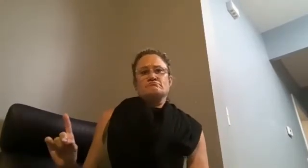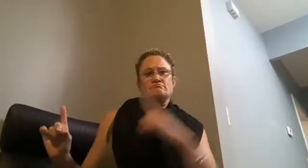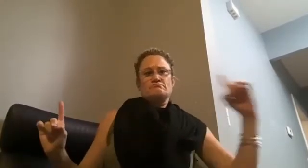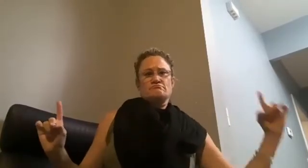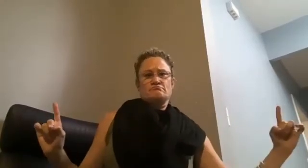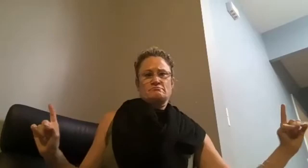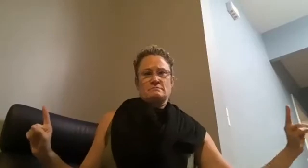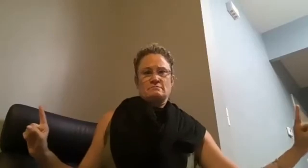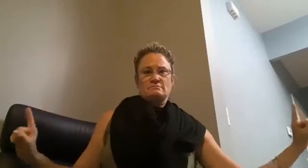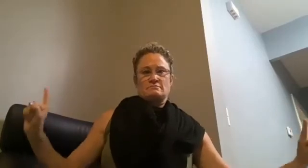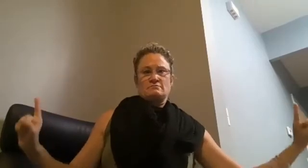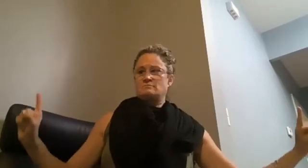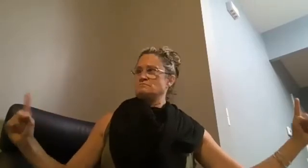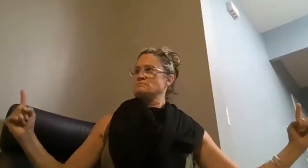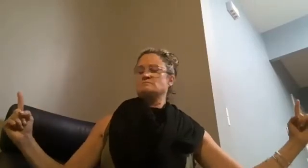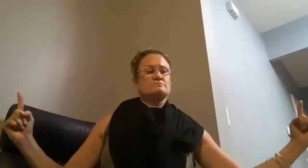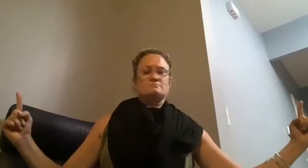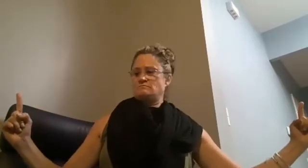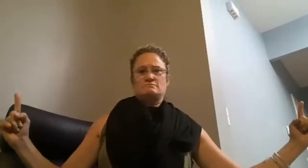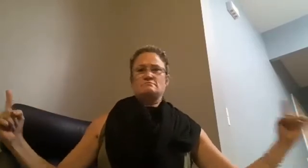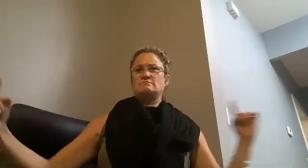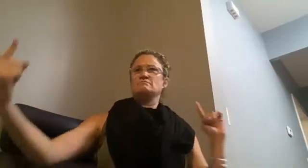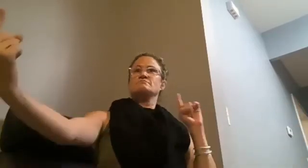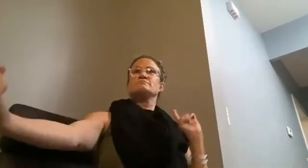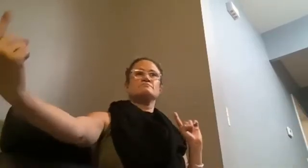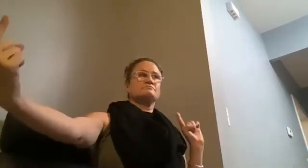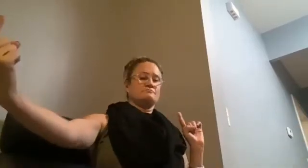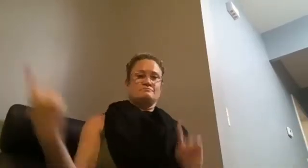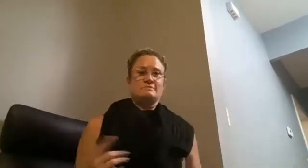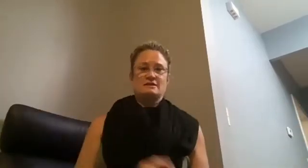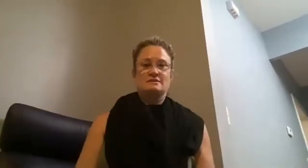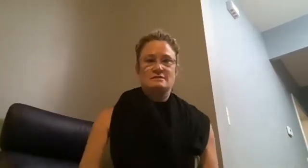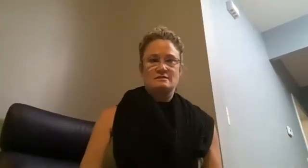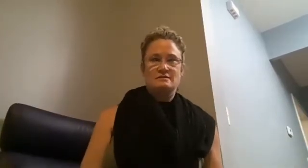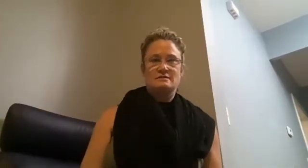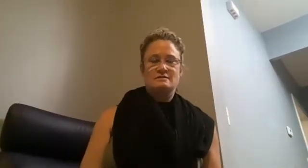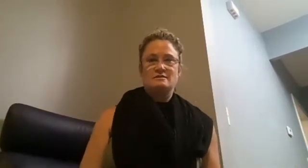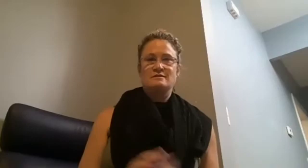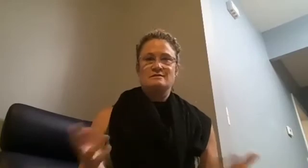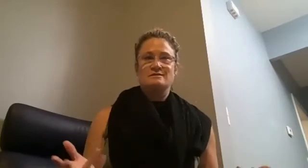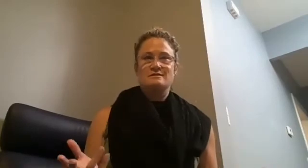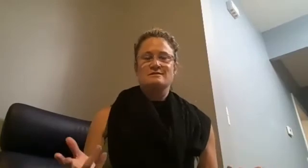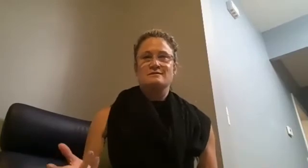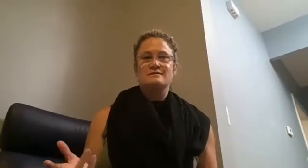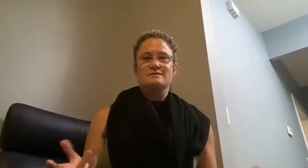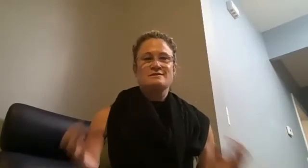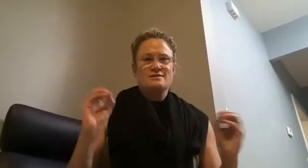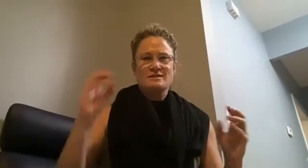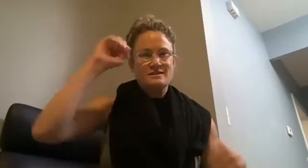spinning vortex between us, and one word being whispered over and over in this hypnotic house beat: onions, onions, onions,